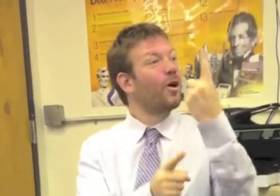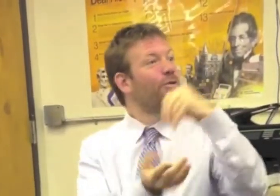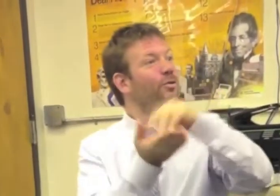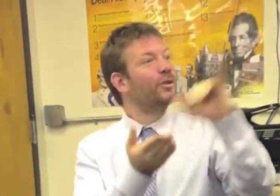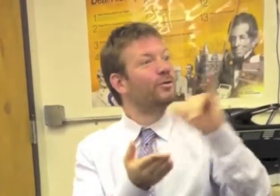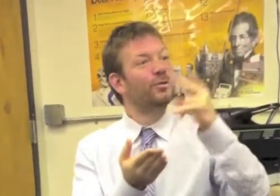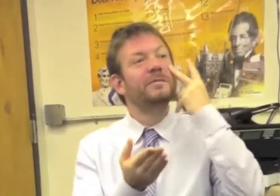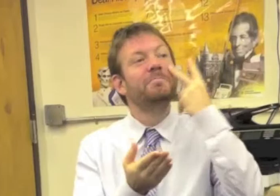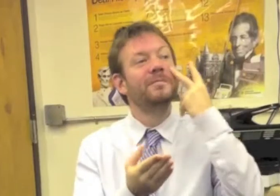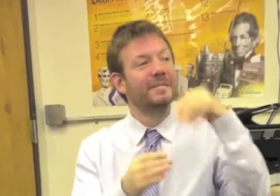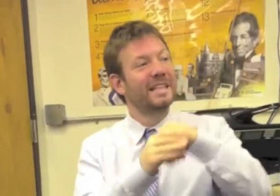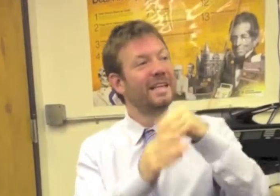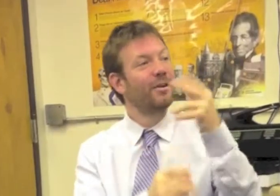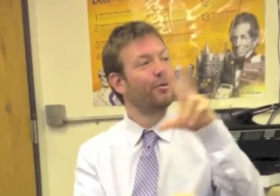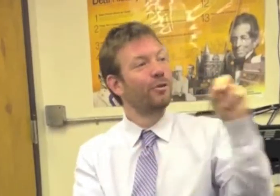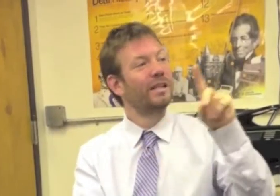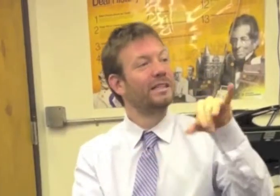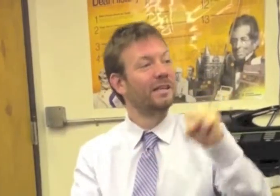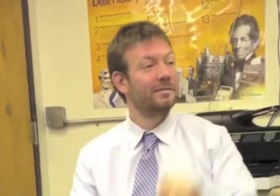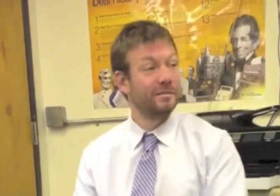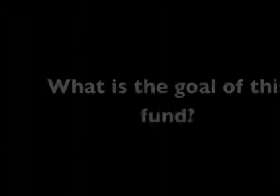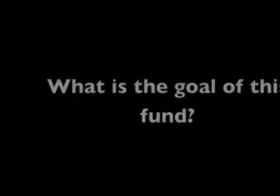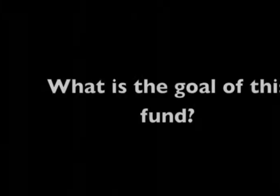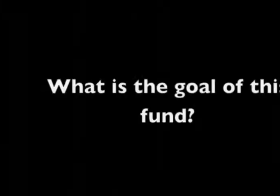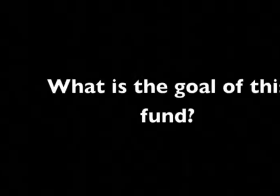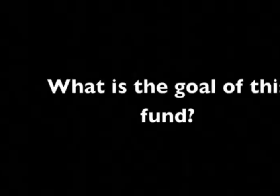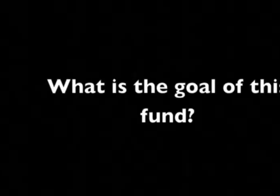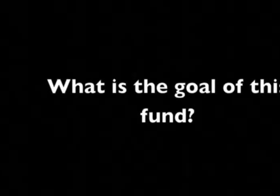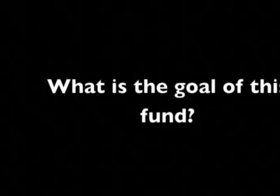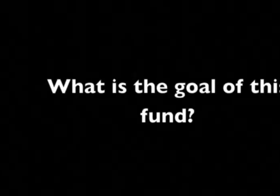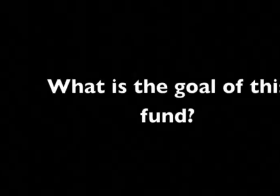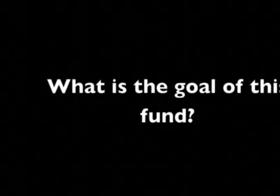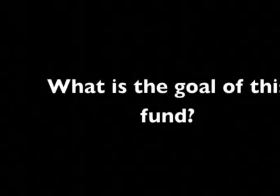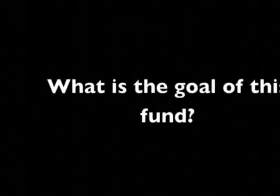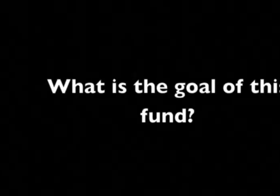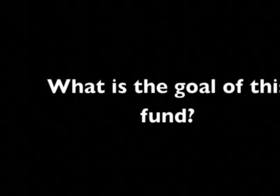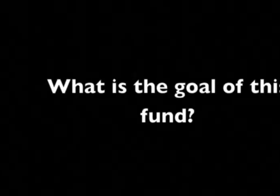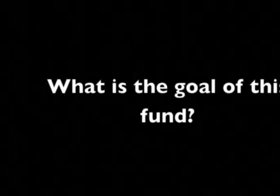beards, as well as the one student. So, can't wait to see what everyone looks like in 30 days.